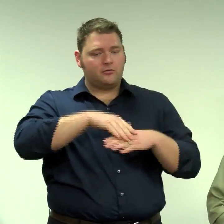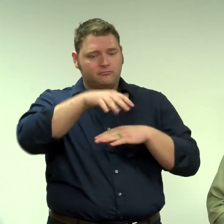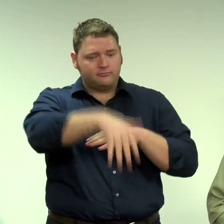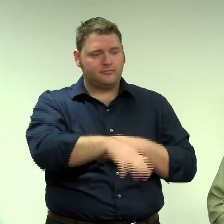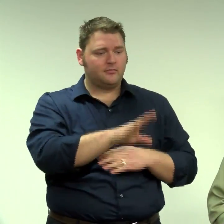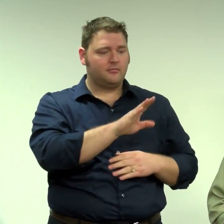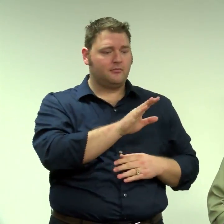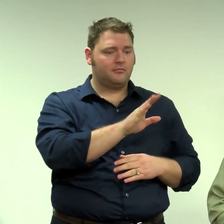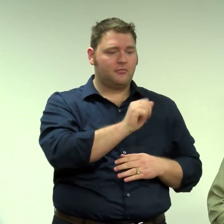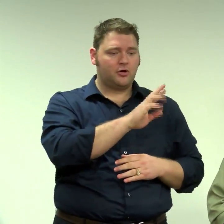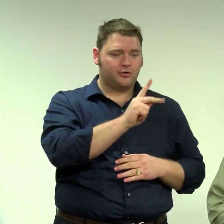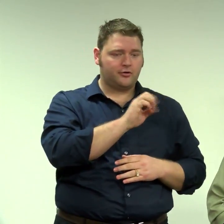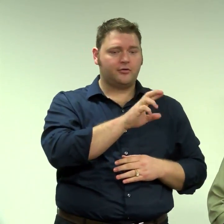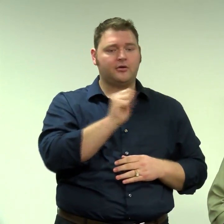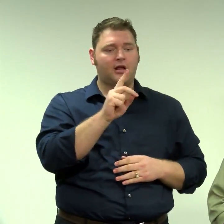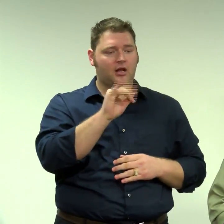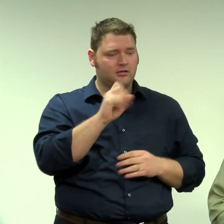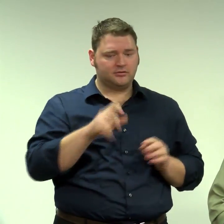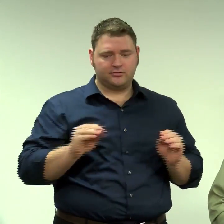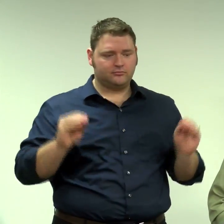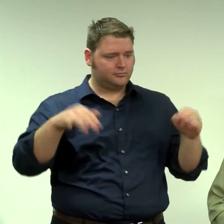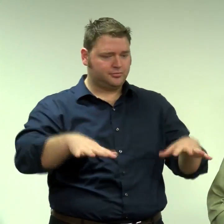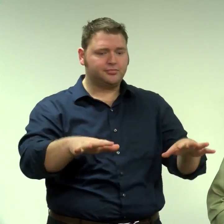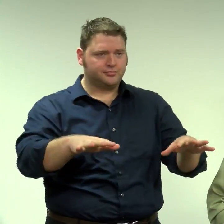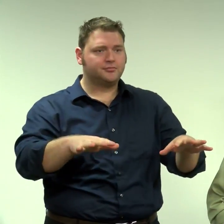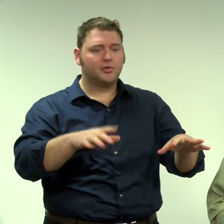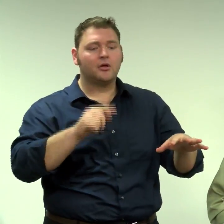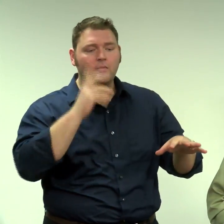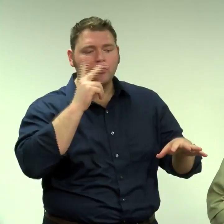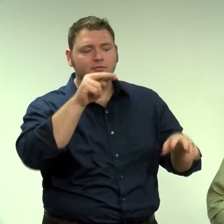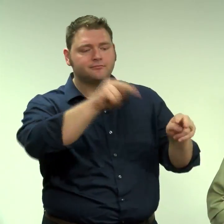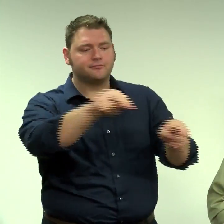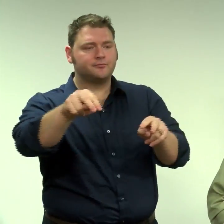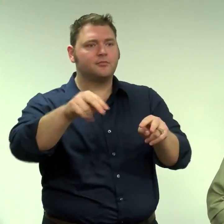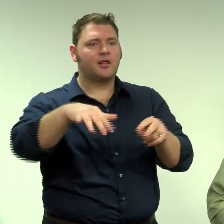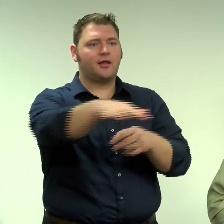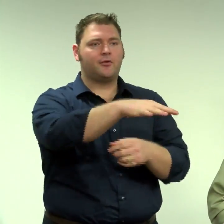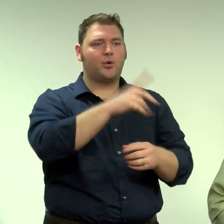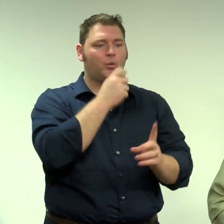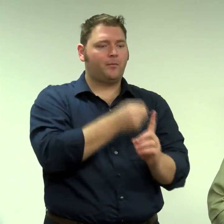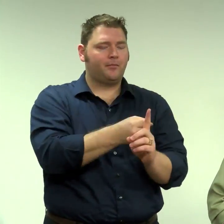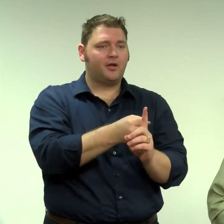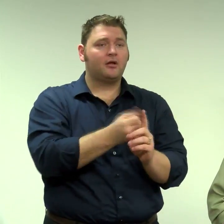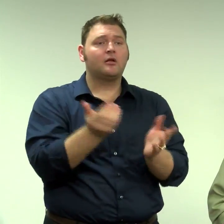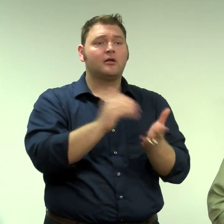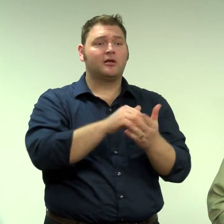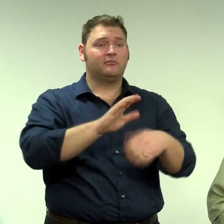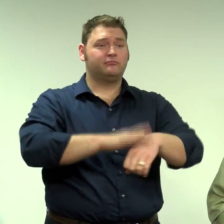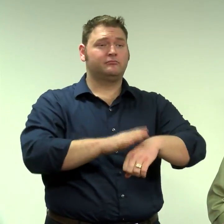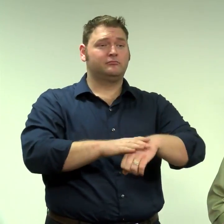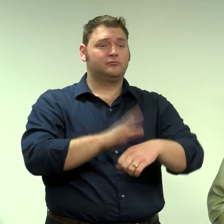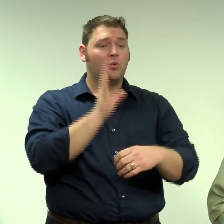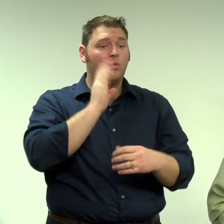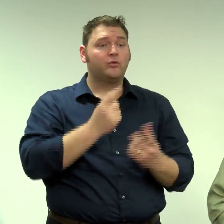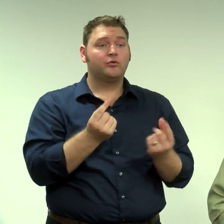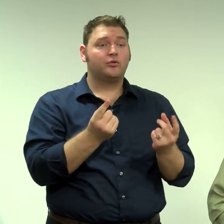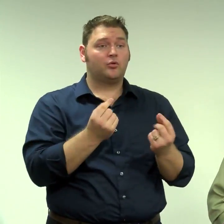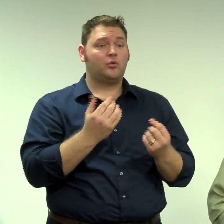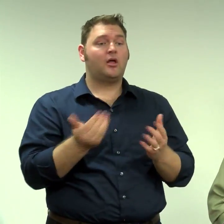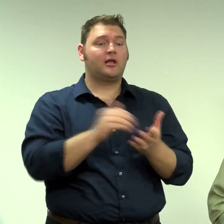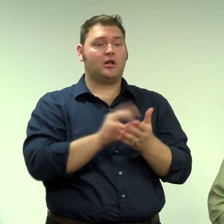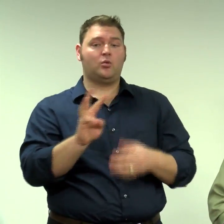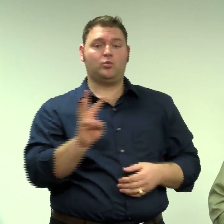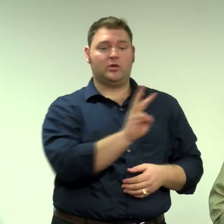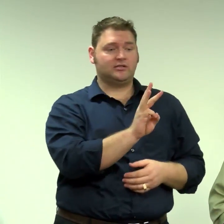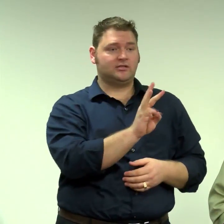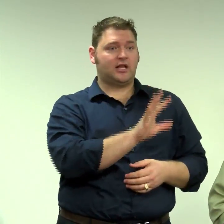and Barker Dam. And as a precaution, we are looking at setting up an additional shelter in on the